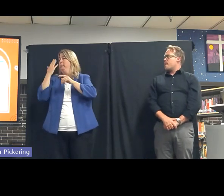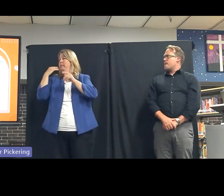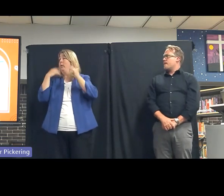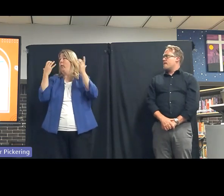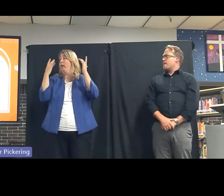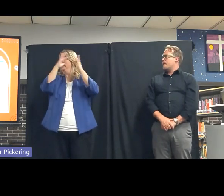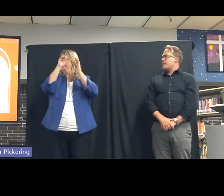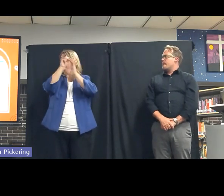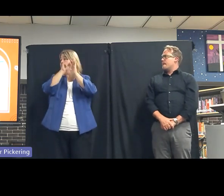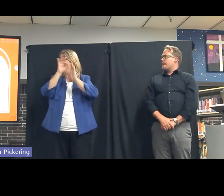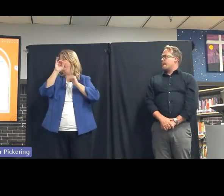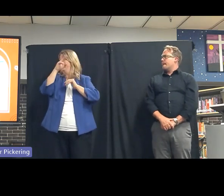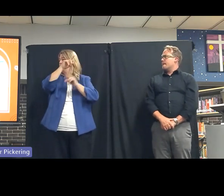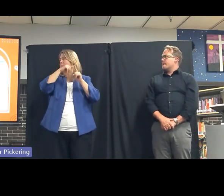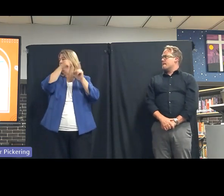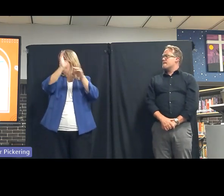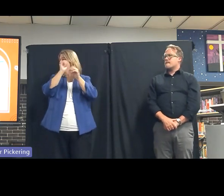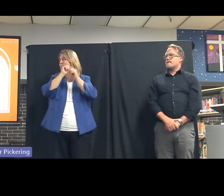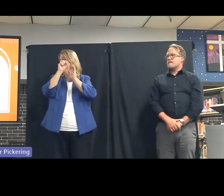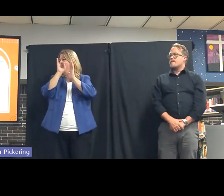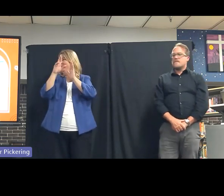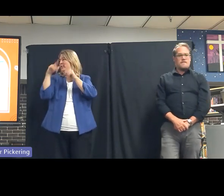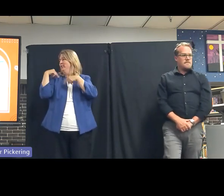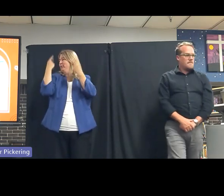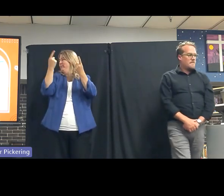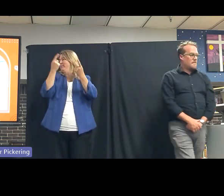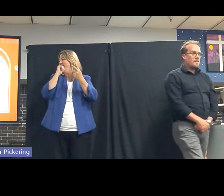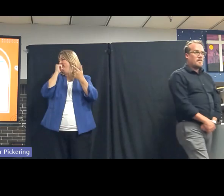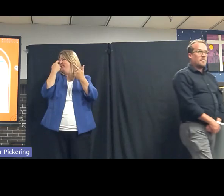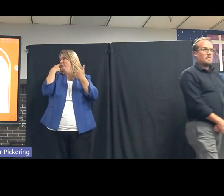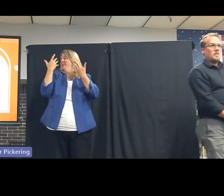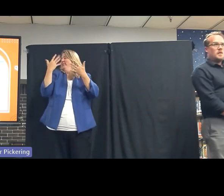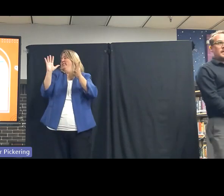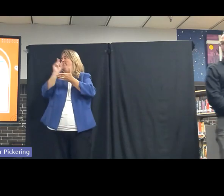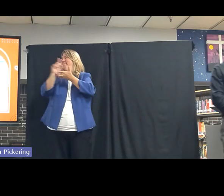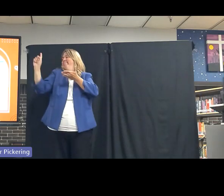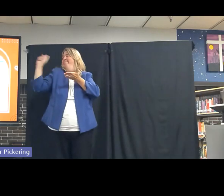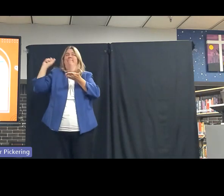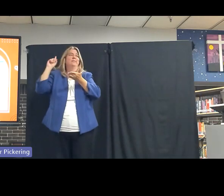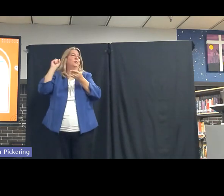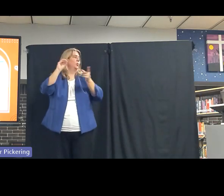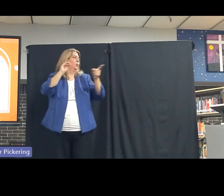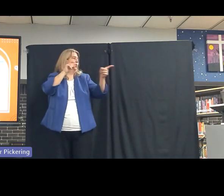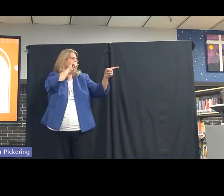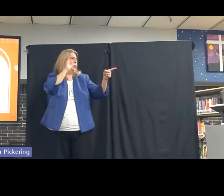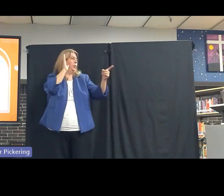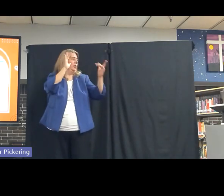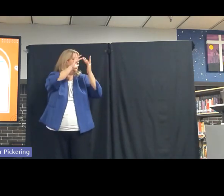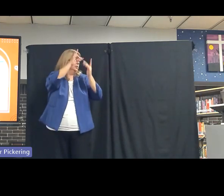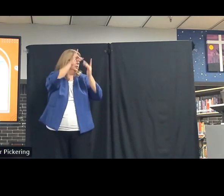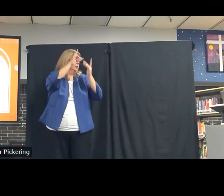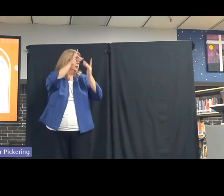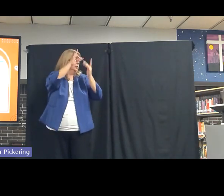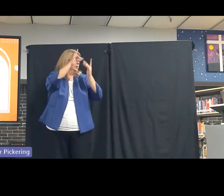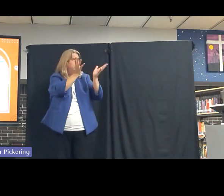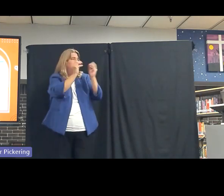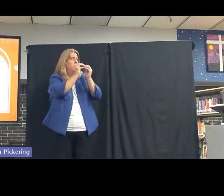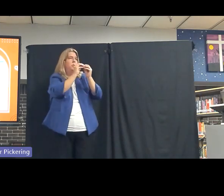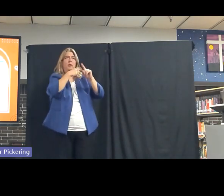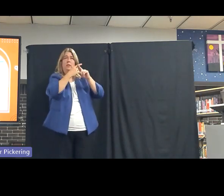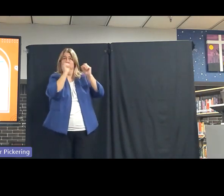With waste management, I know Jeremy is still working on that. We have contacted the state about that, but the state fair just